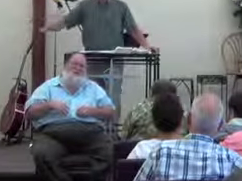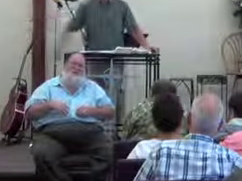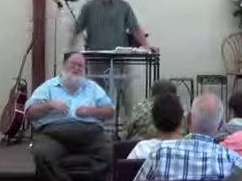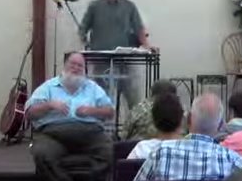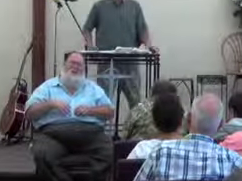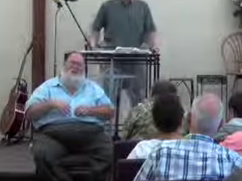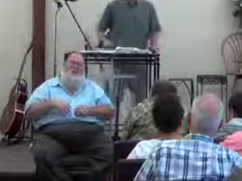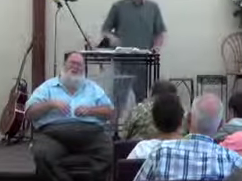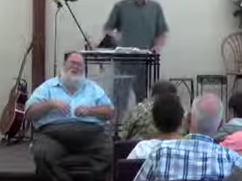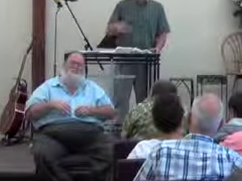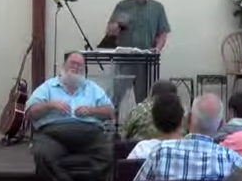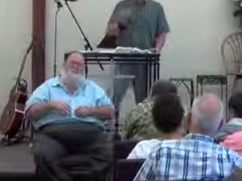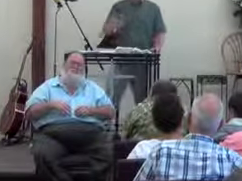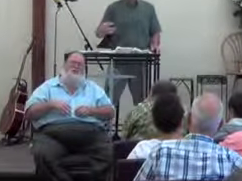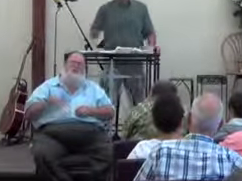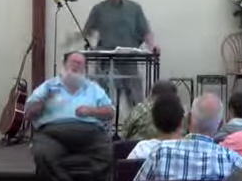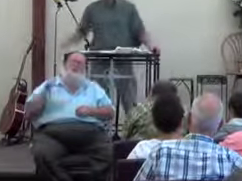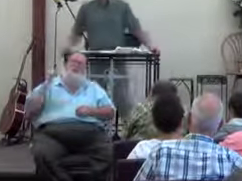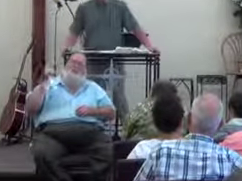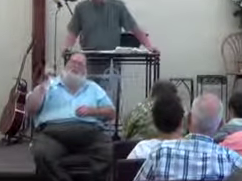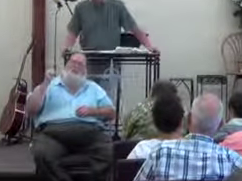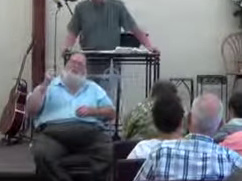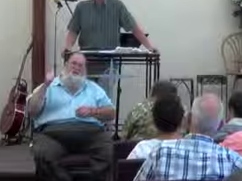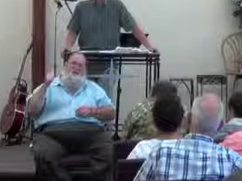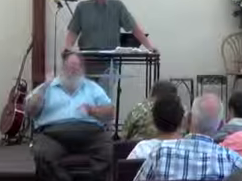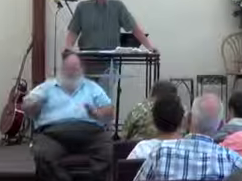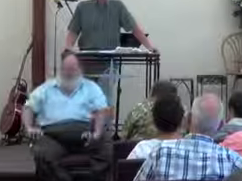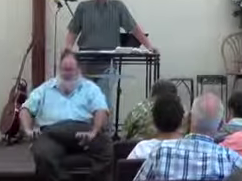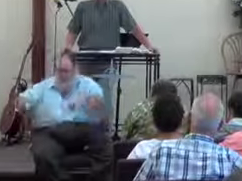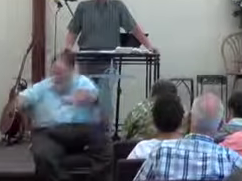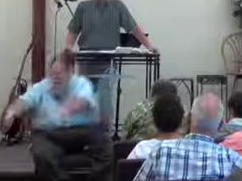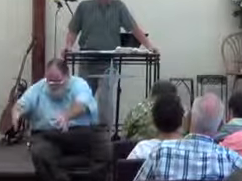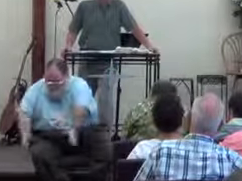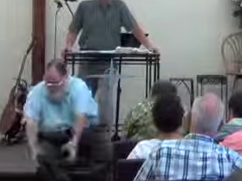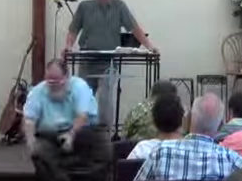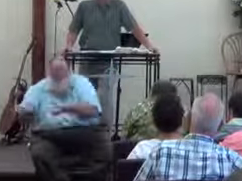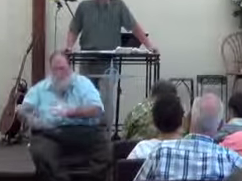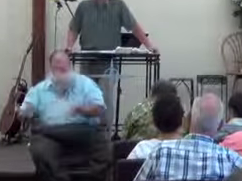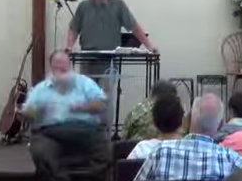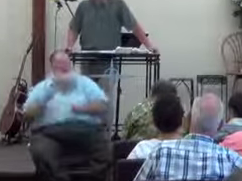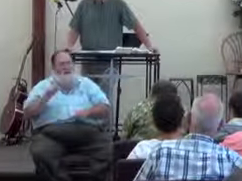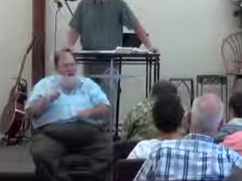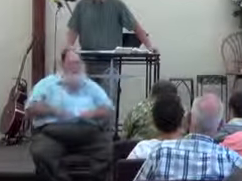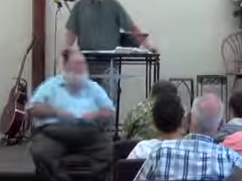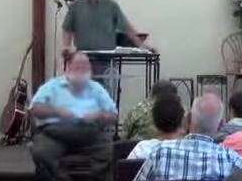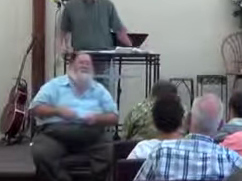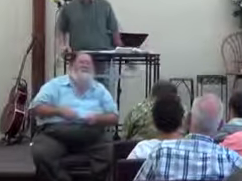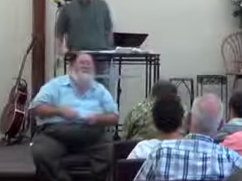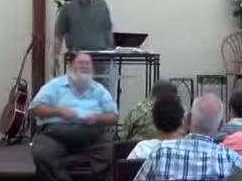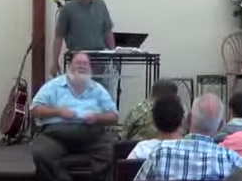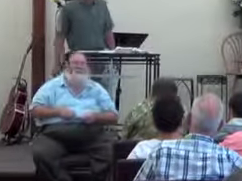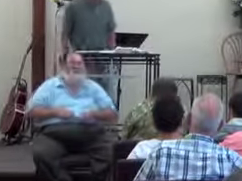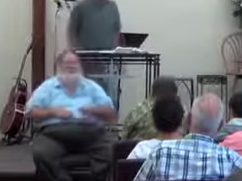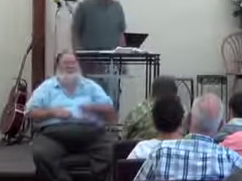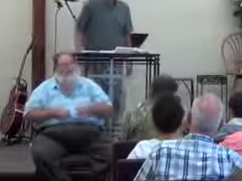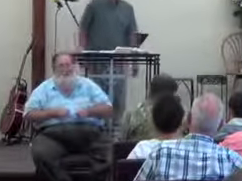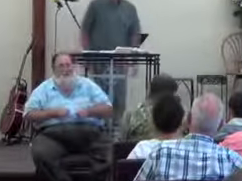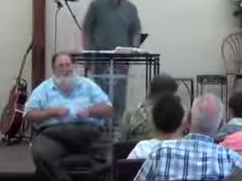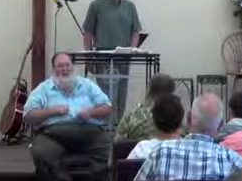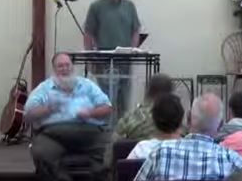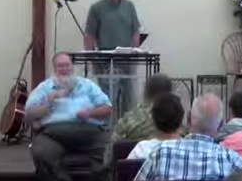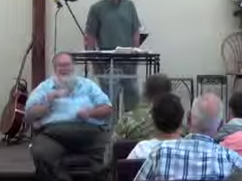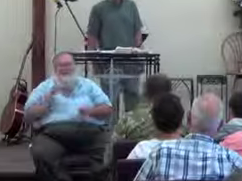for God. We don't realize that he needs to be part of our life and not take the back seat, not be in the trunk, not someone we call upon just